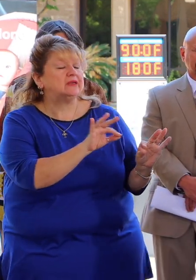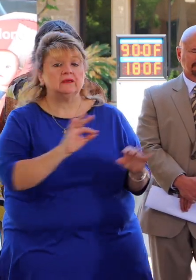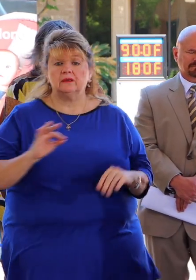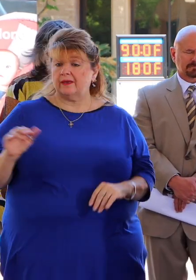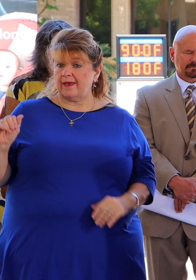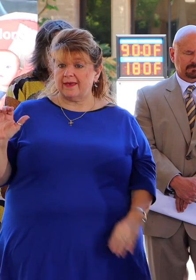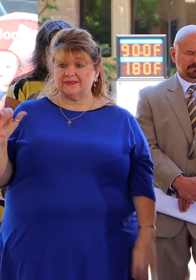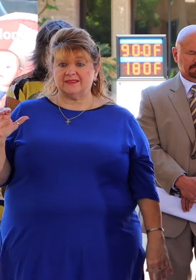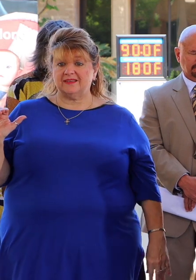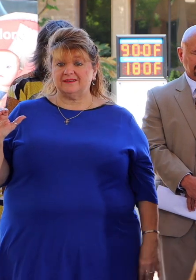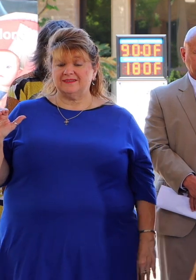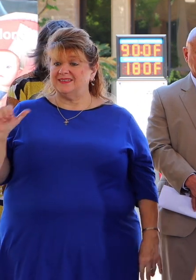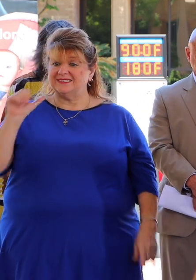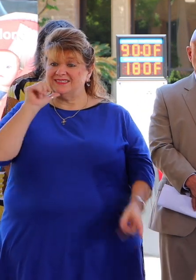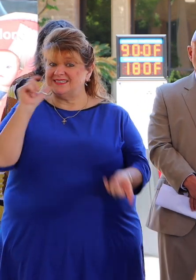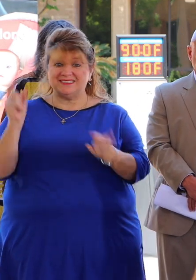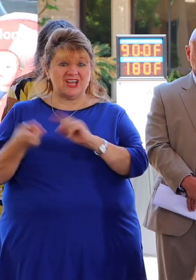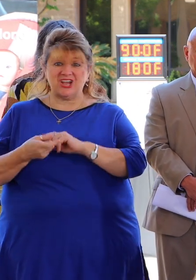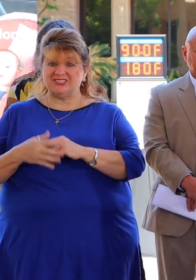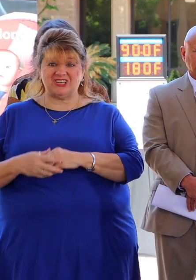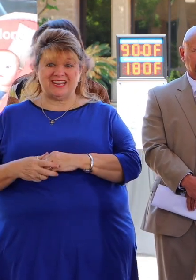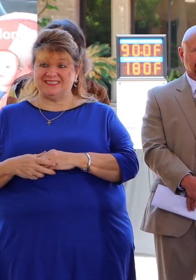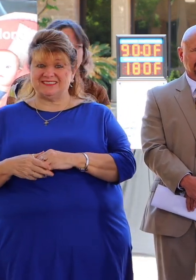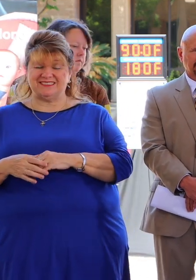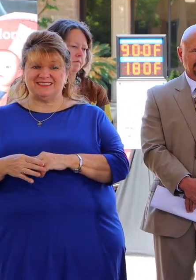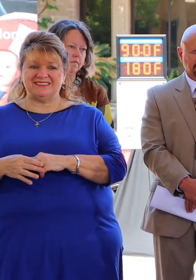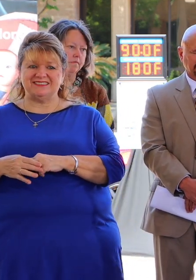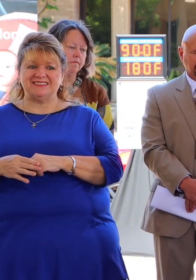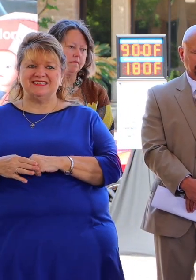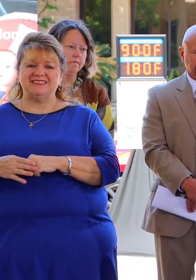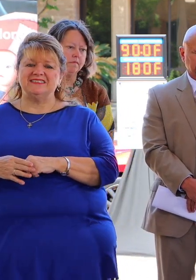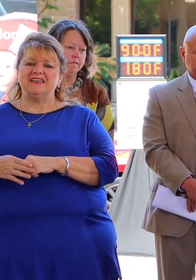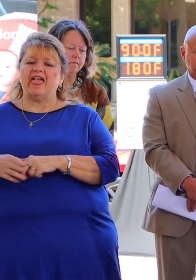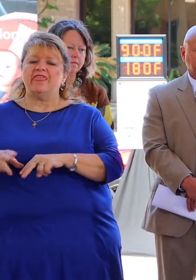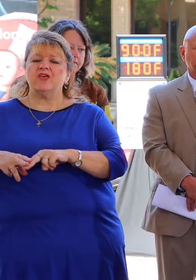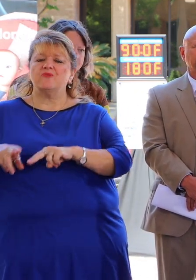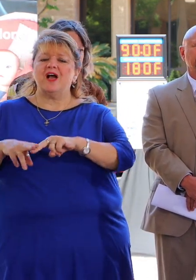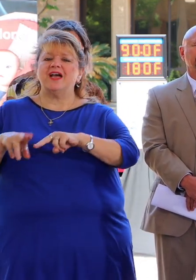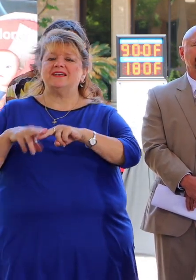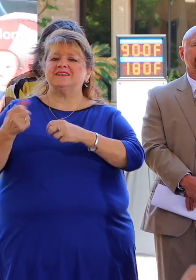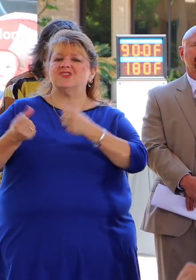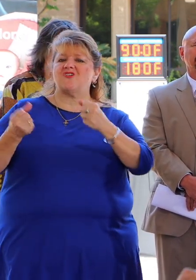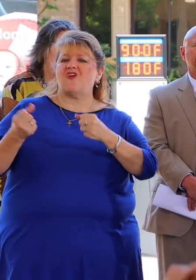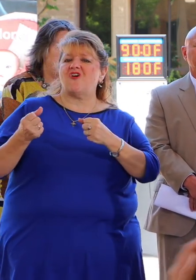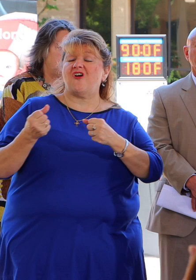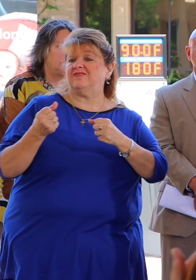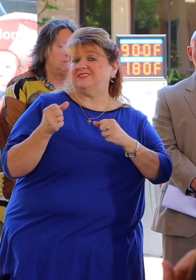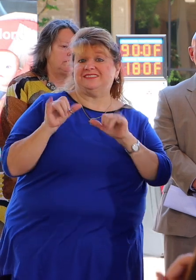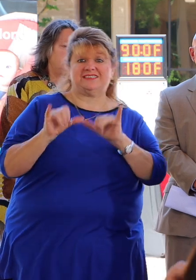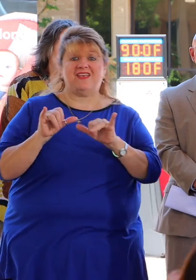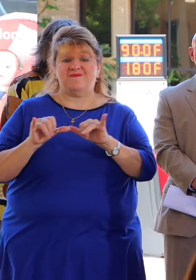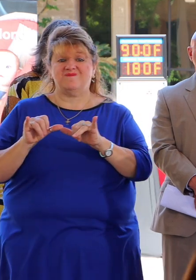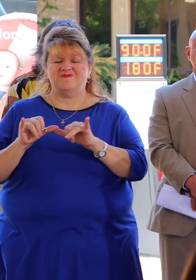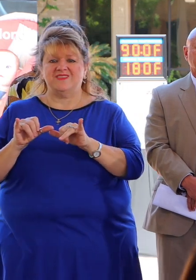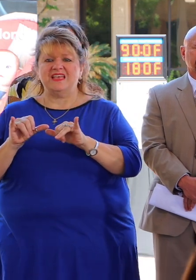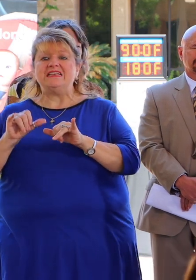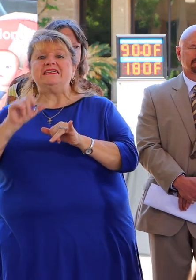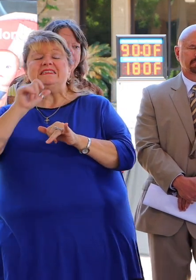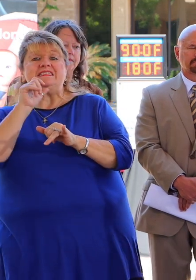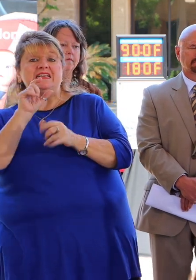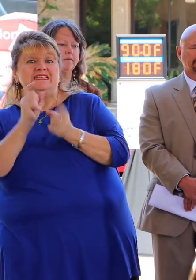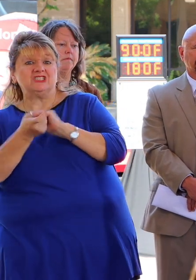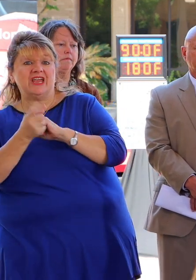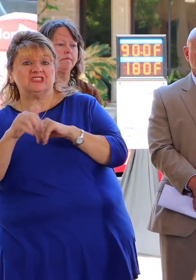Again, that did not change the level of rise of that temperature in the vehicle, nor did it change the maximum temperature